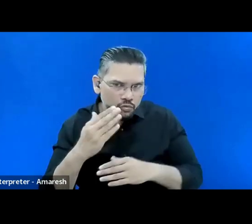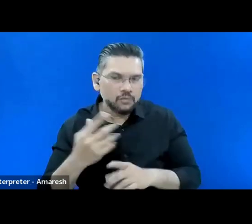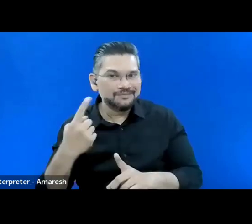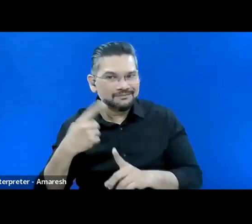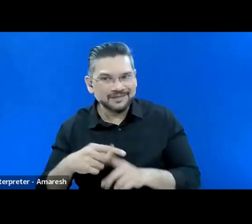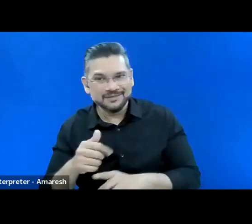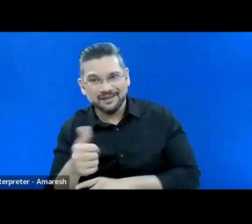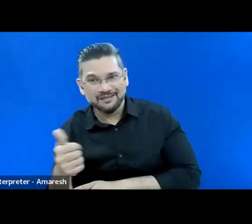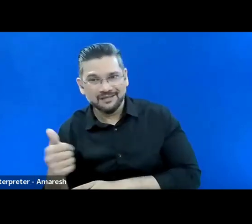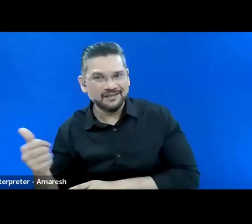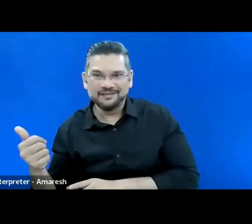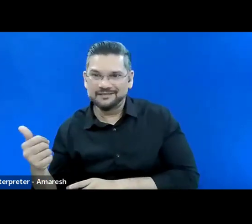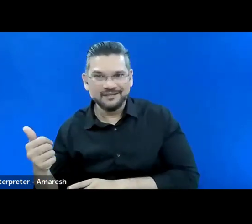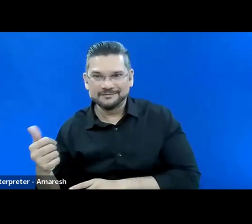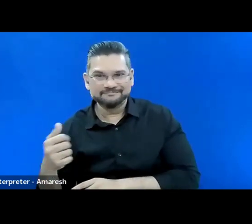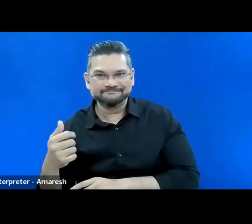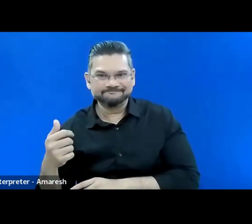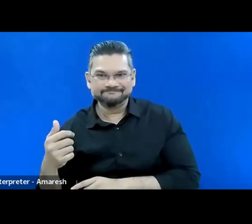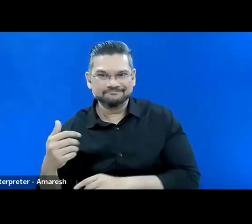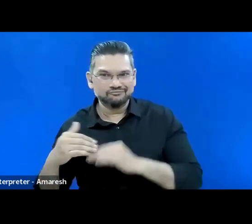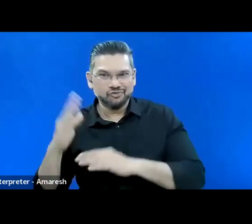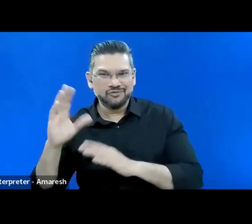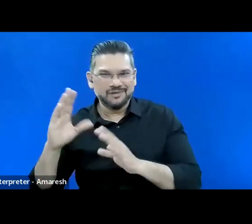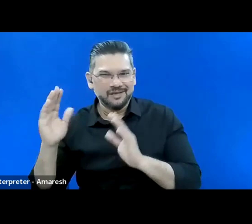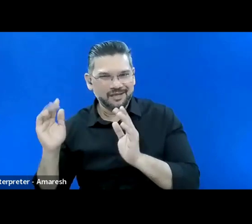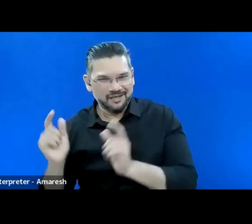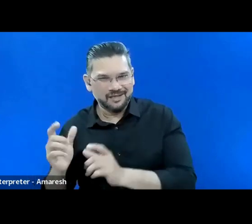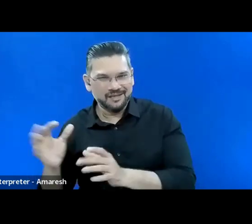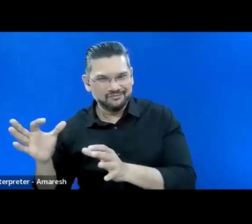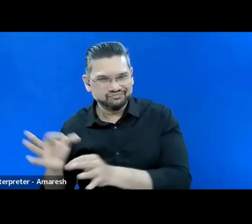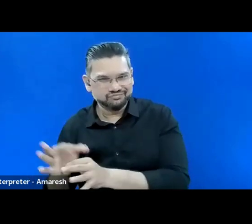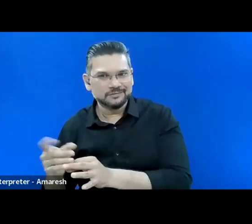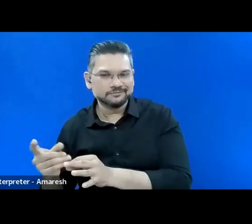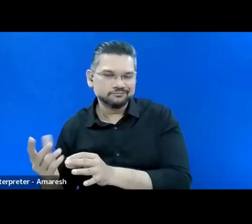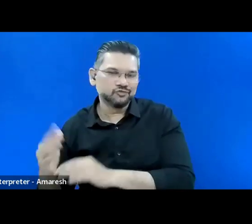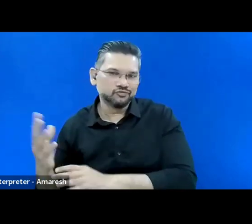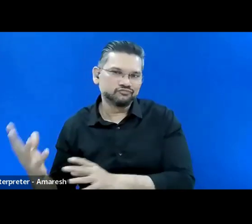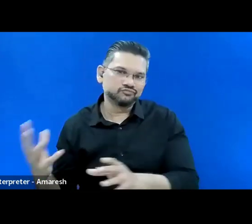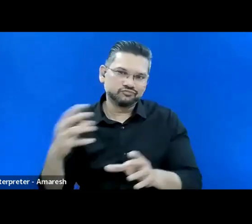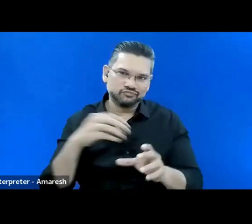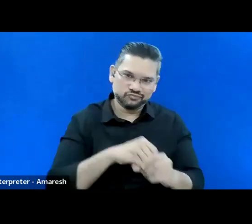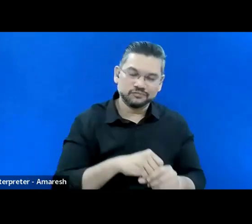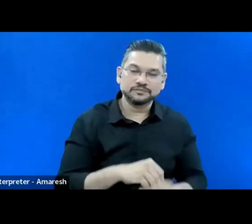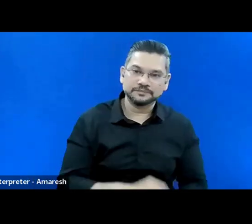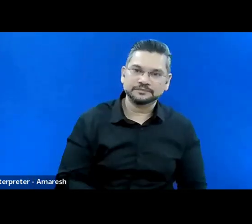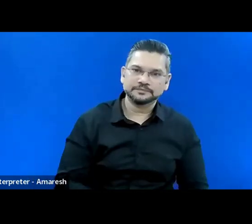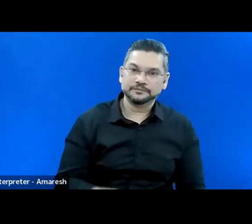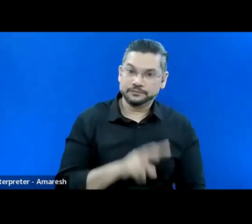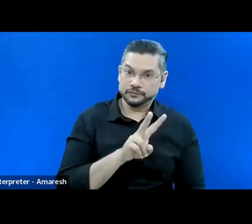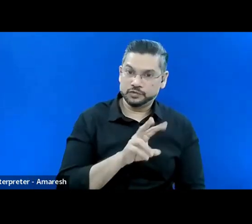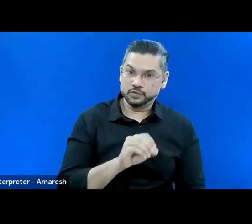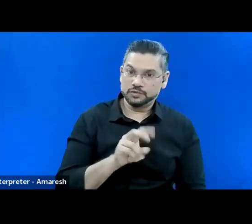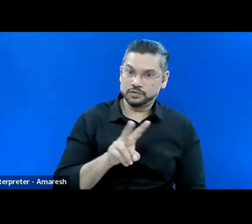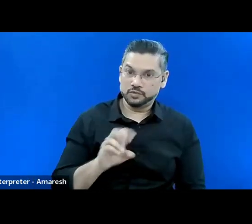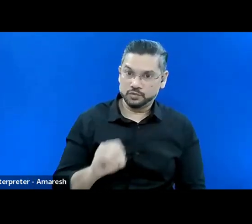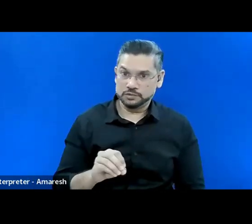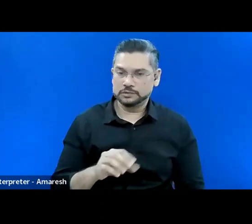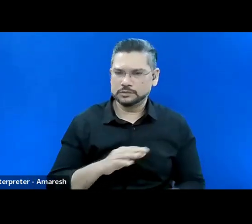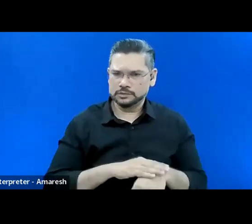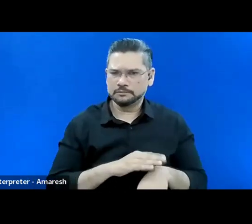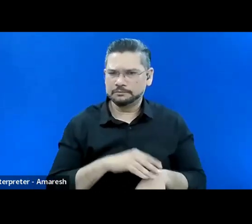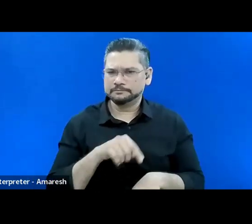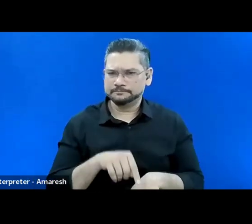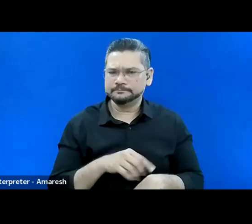underrepresented groups in our capacity building initiatives. In 2020, the IDA board